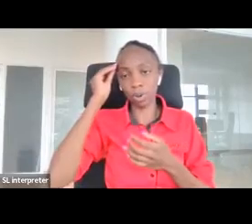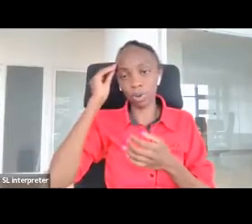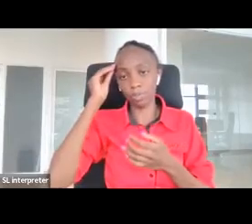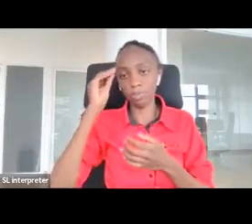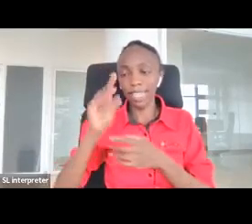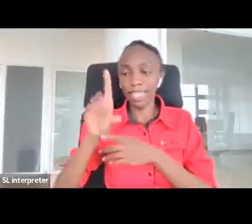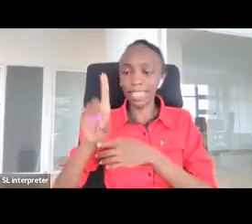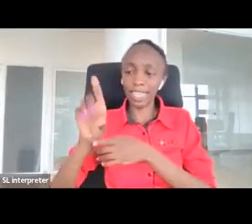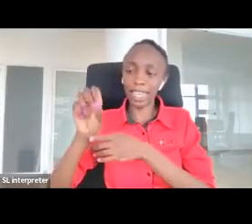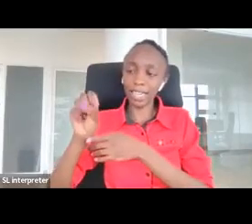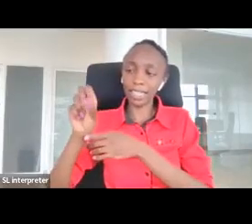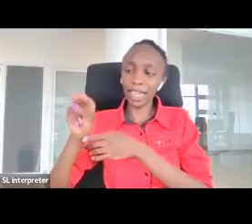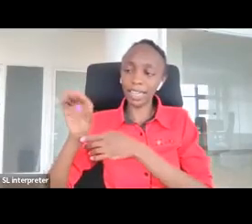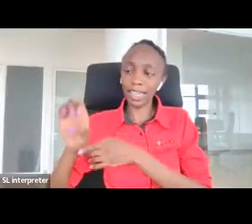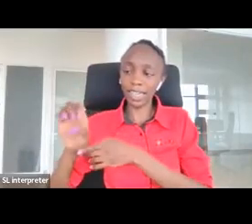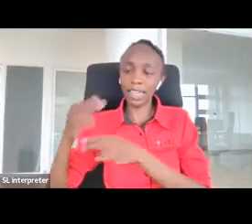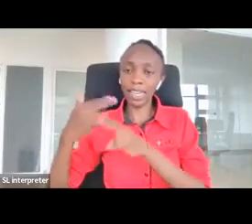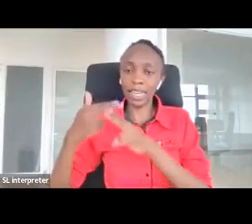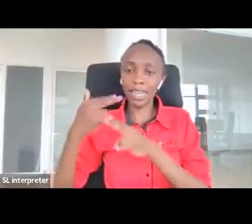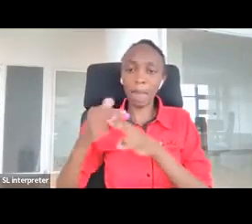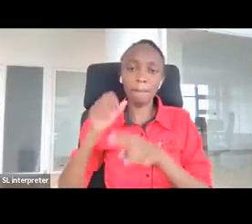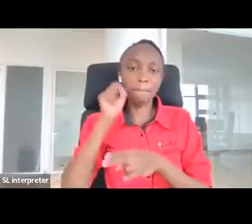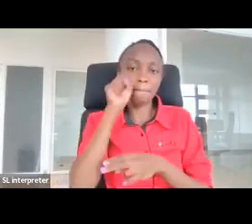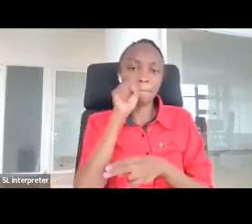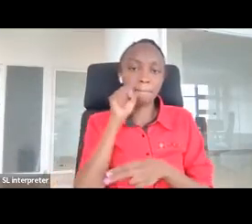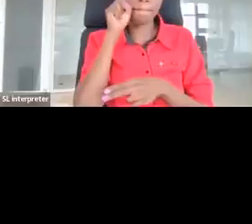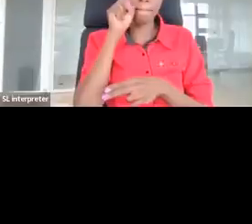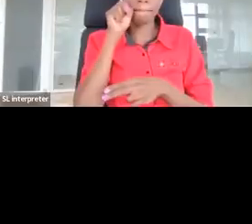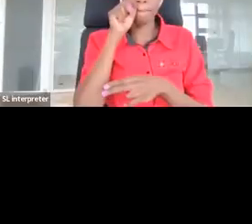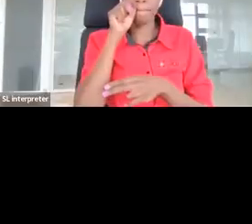DSNE, who is Sheila Luta. Welcome, Sheila.